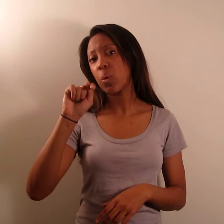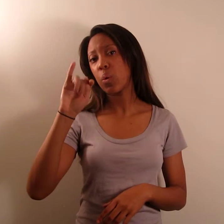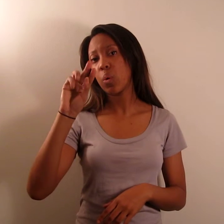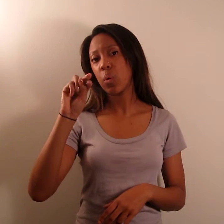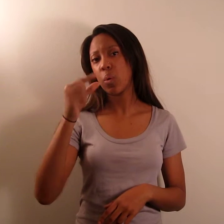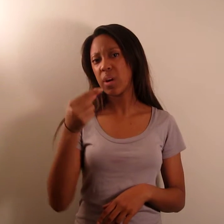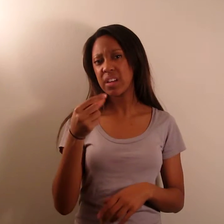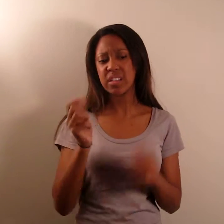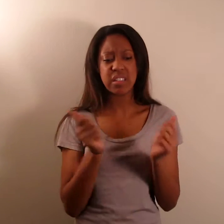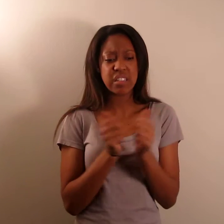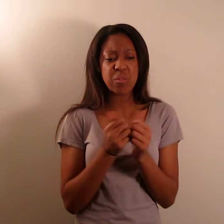Where is America?